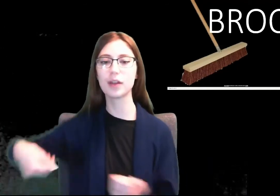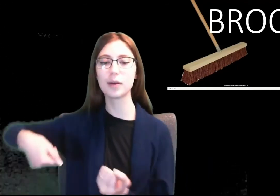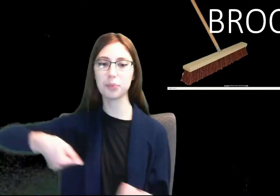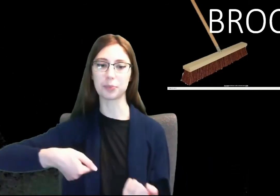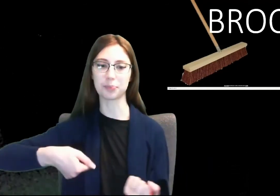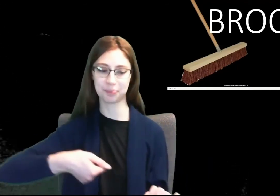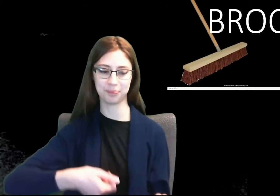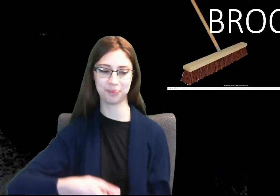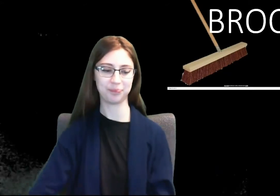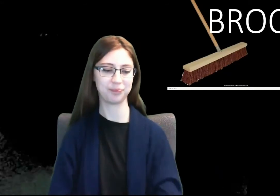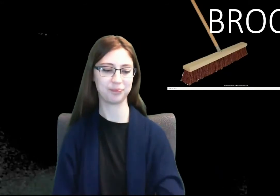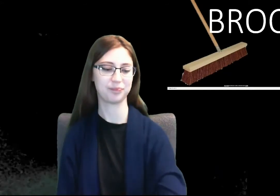Broom.